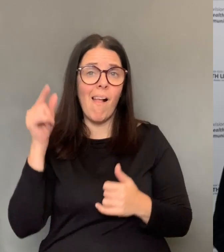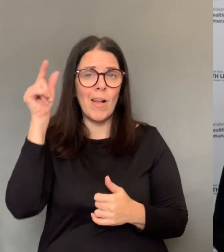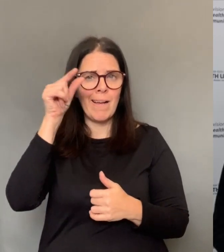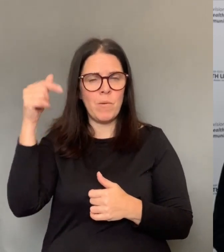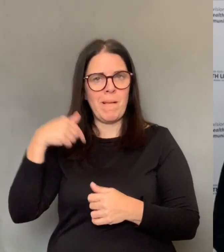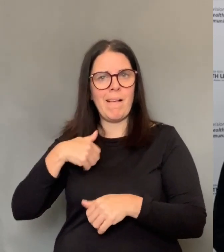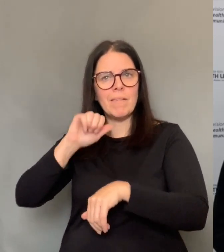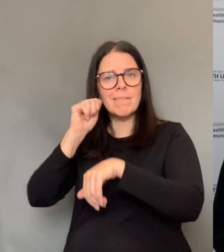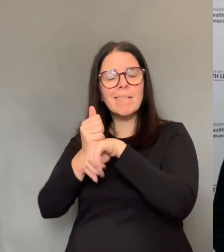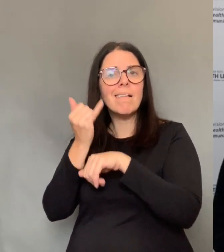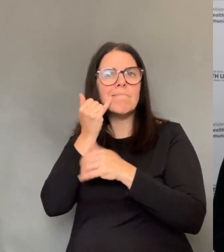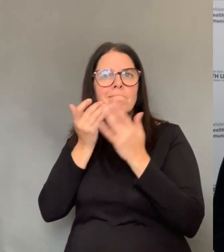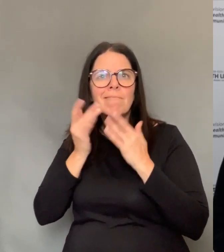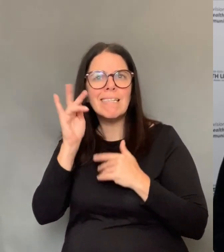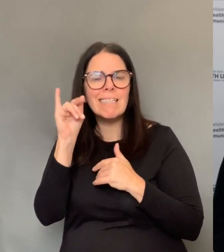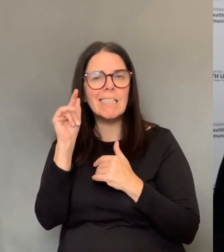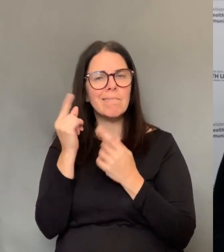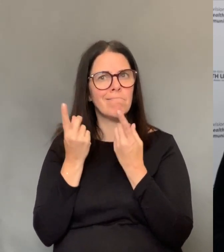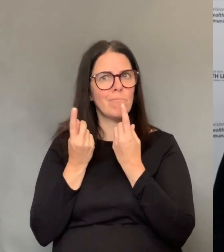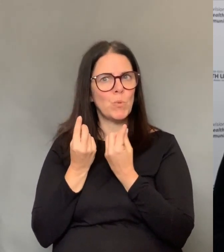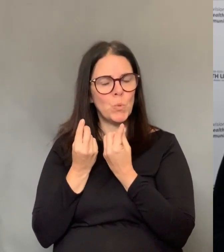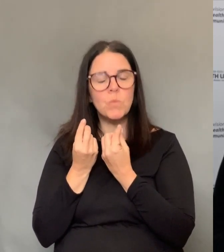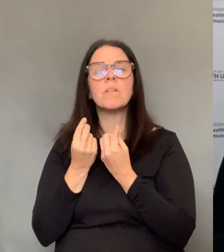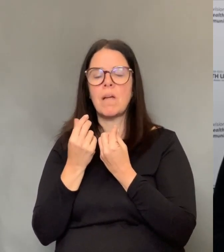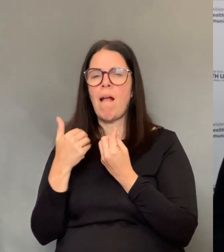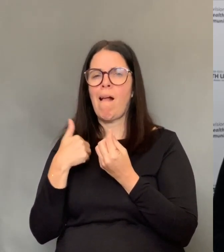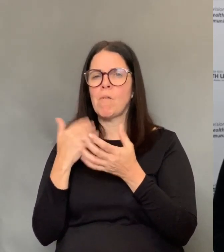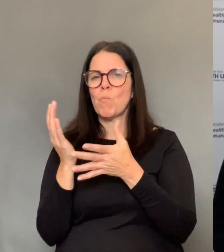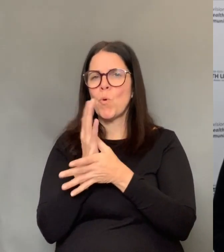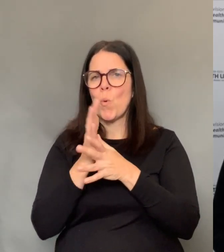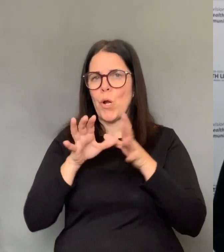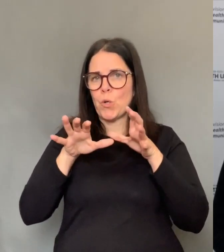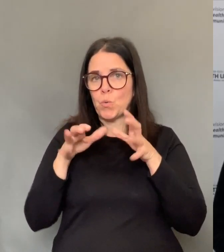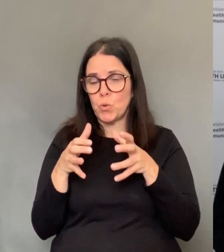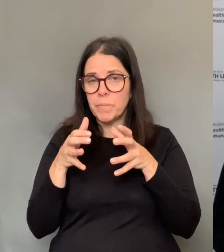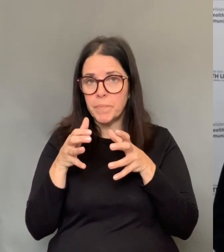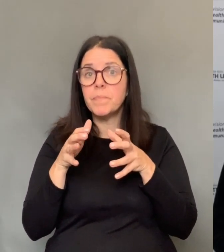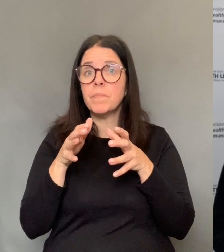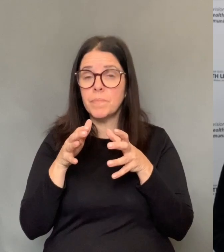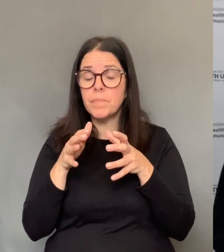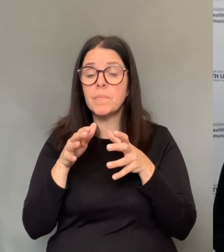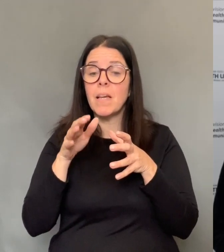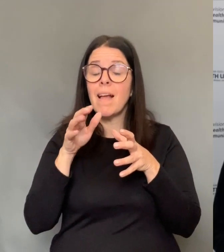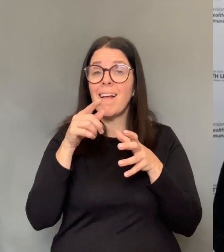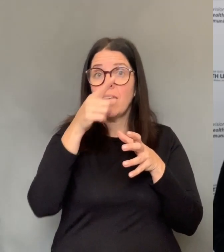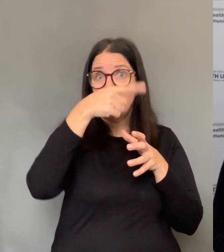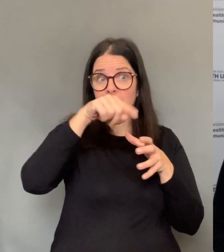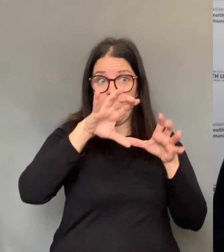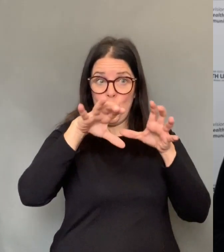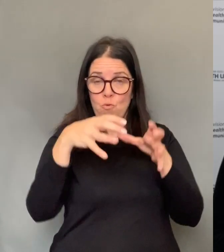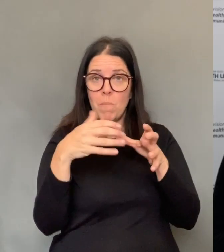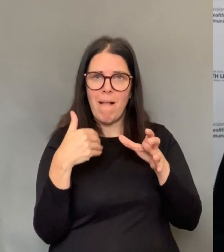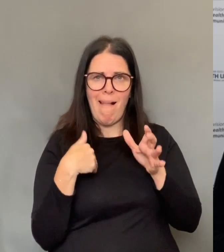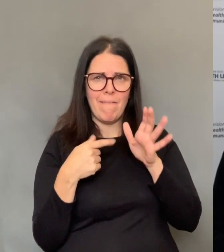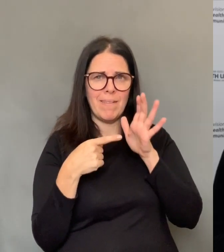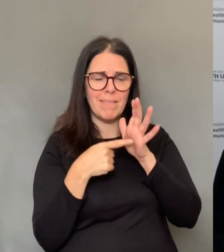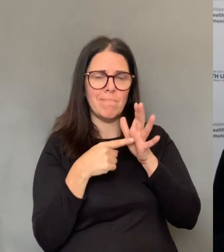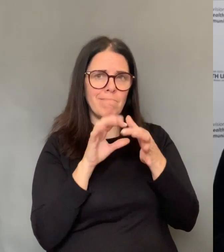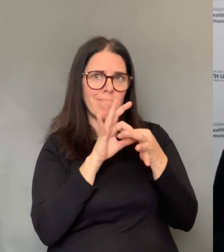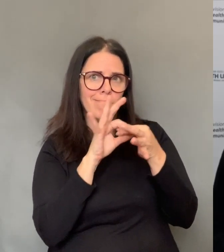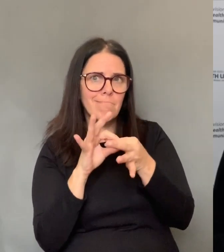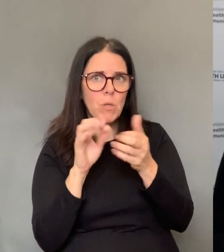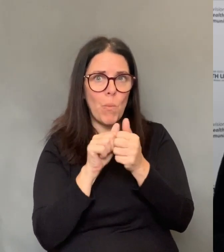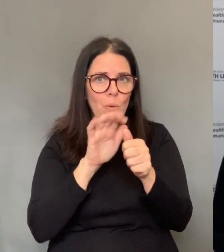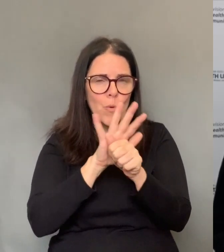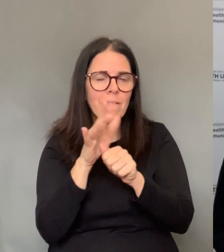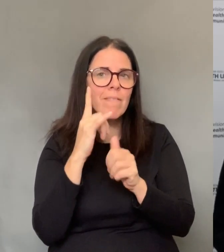difficulty breathing. However, other symptoms may be present, such as being extremely tired, falling, nausea, vomiting, and